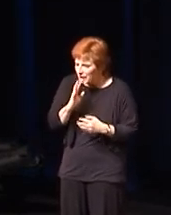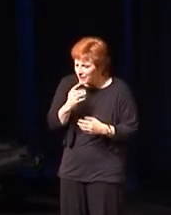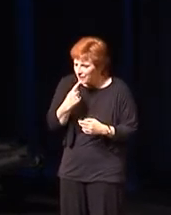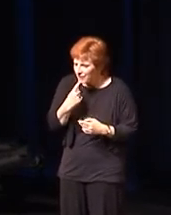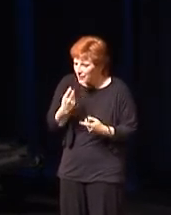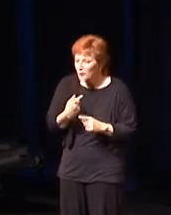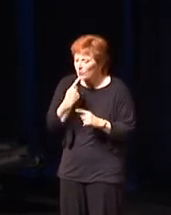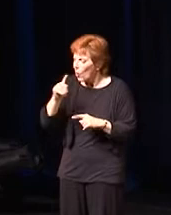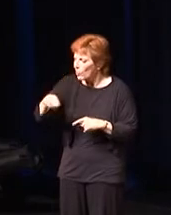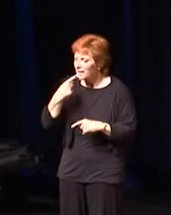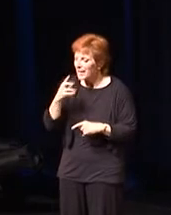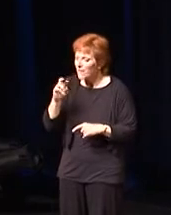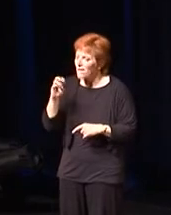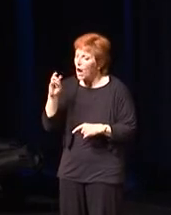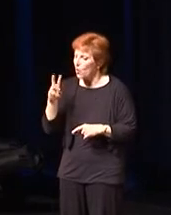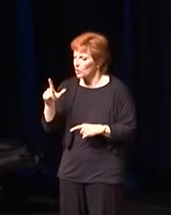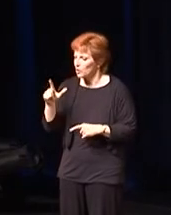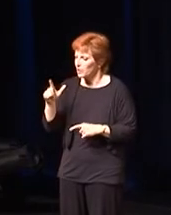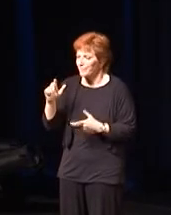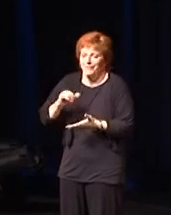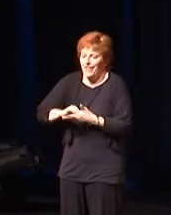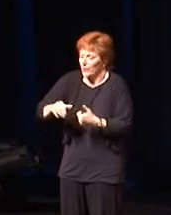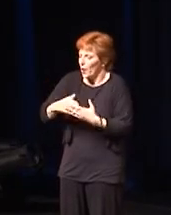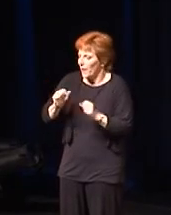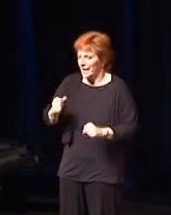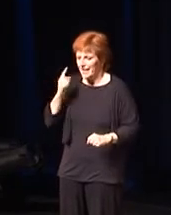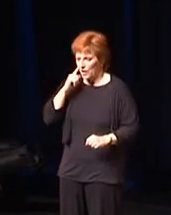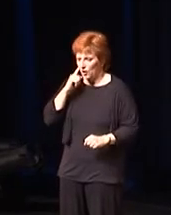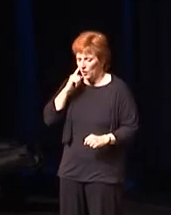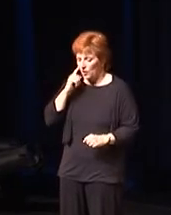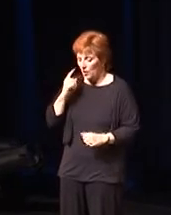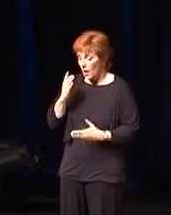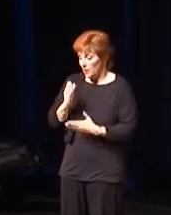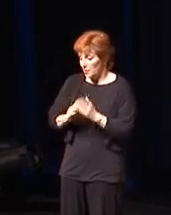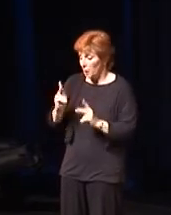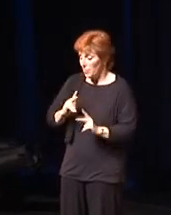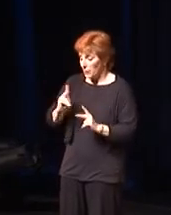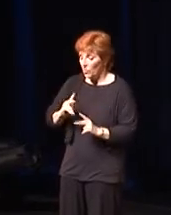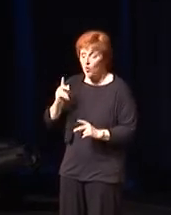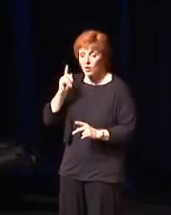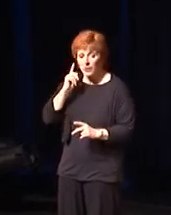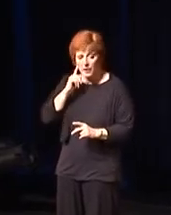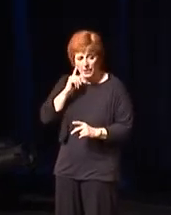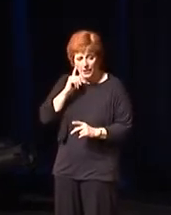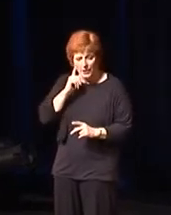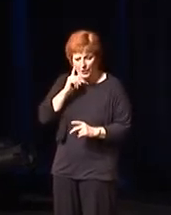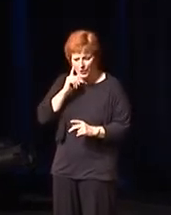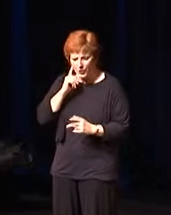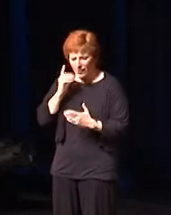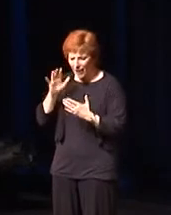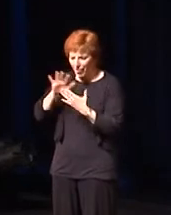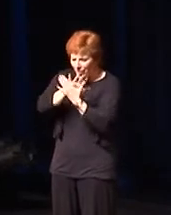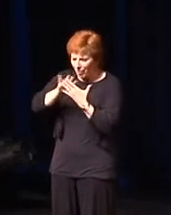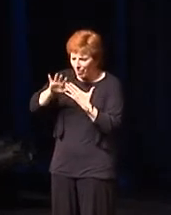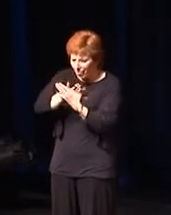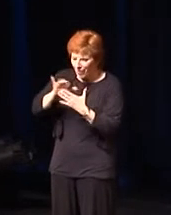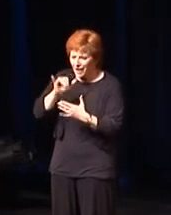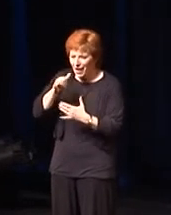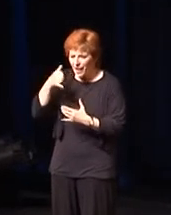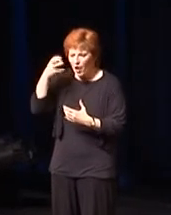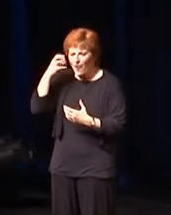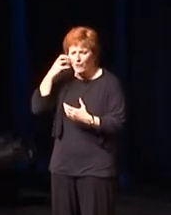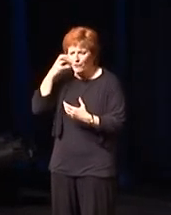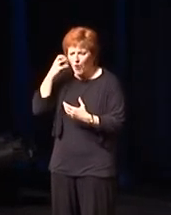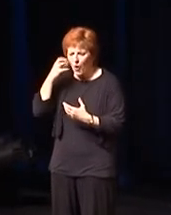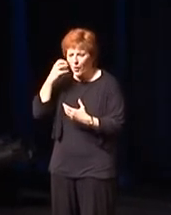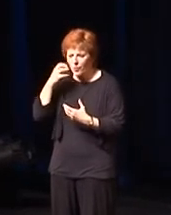saying vowels because that's all they're hearing. And then there are some individuals where hearing will cut in and out with a bad mobile phone,